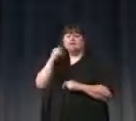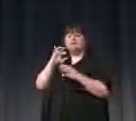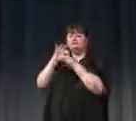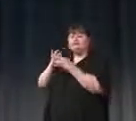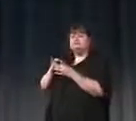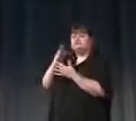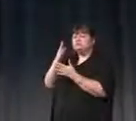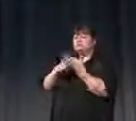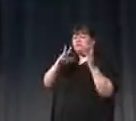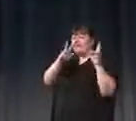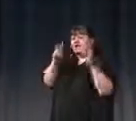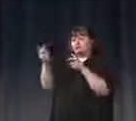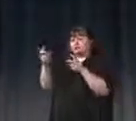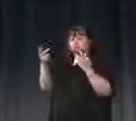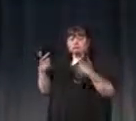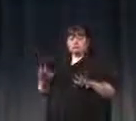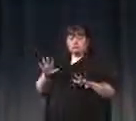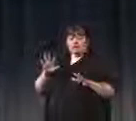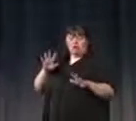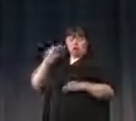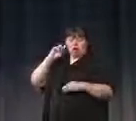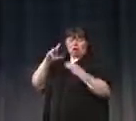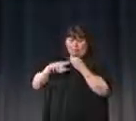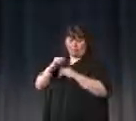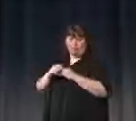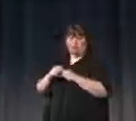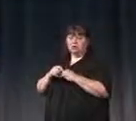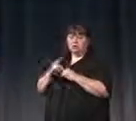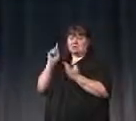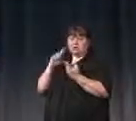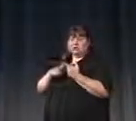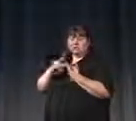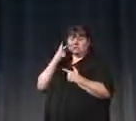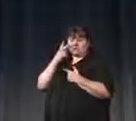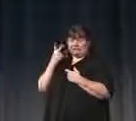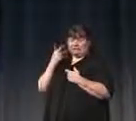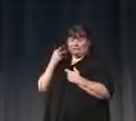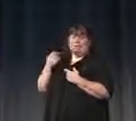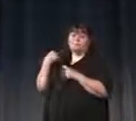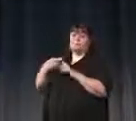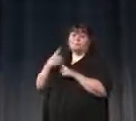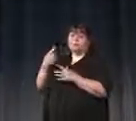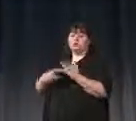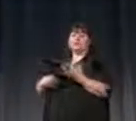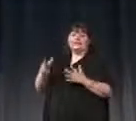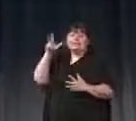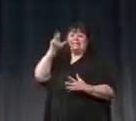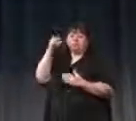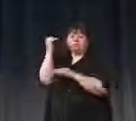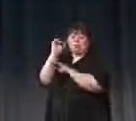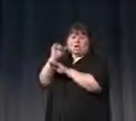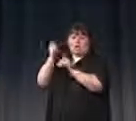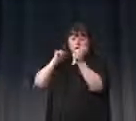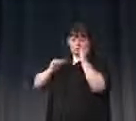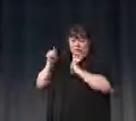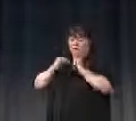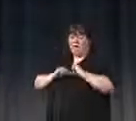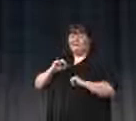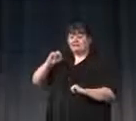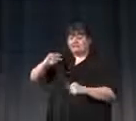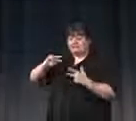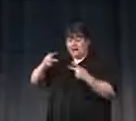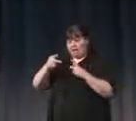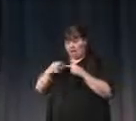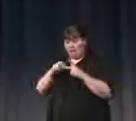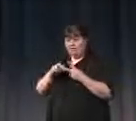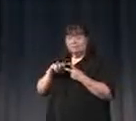little bit to some of the issues that we've already heard about and to the Lucier piece that you will hear tonight. And this second problem is due to the fact